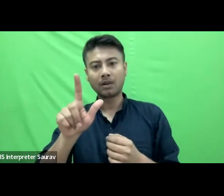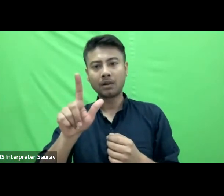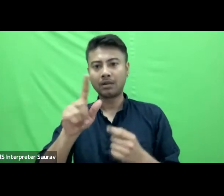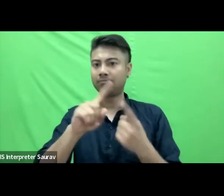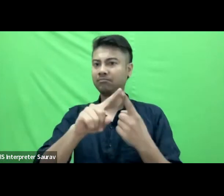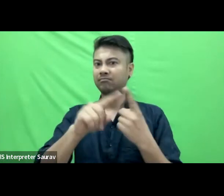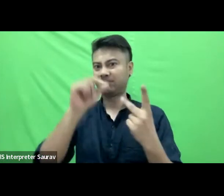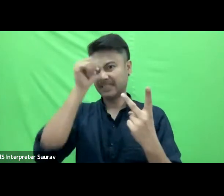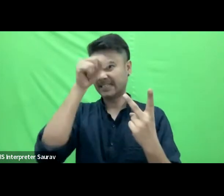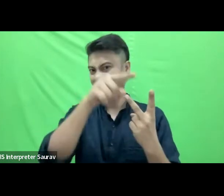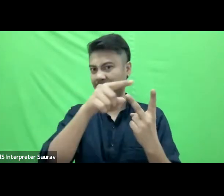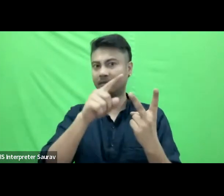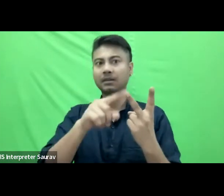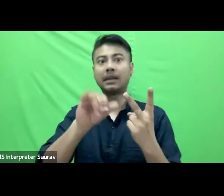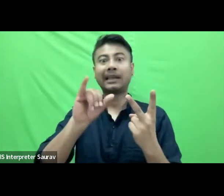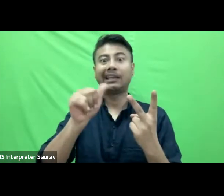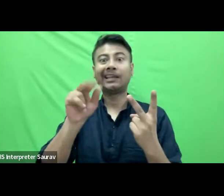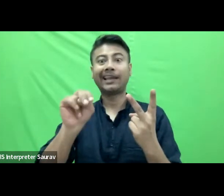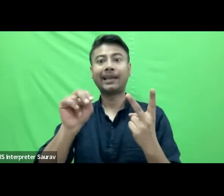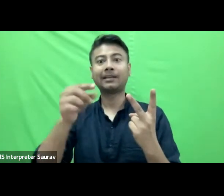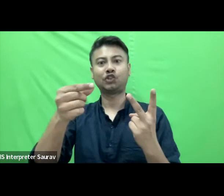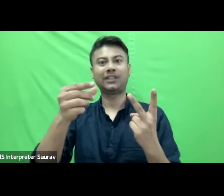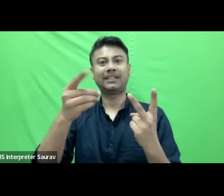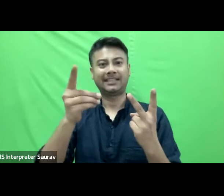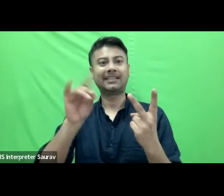Innovation Hub as well, and the other